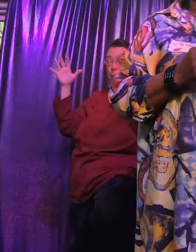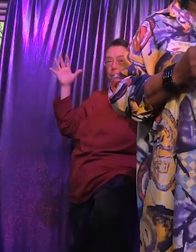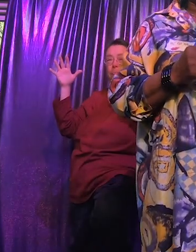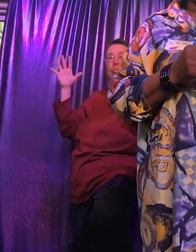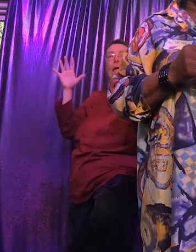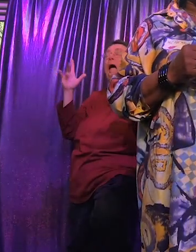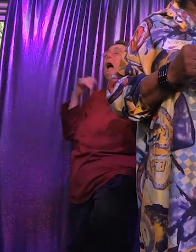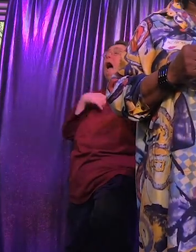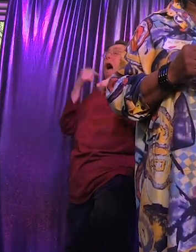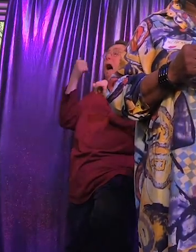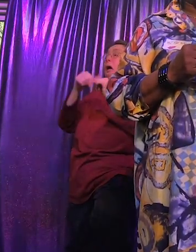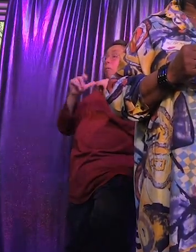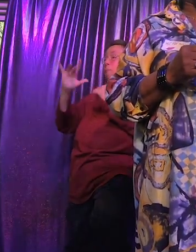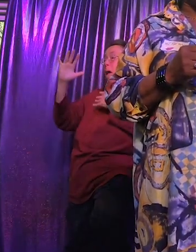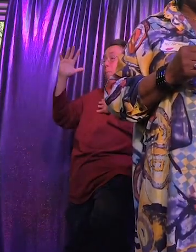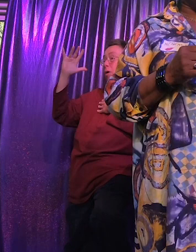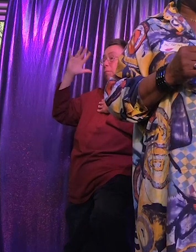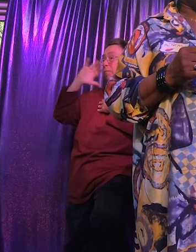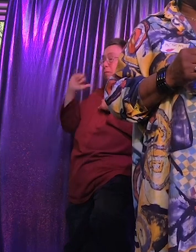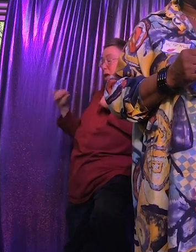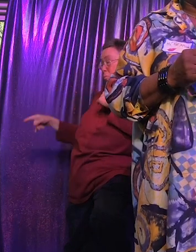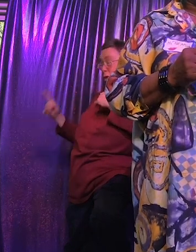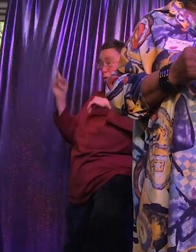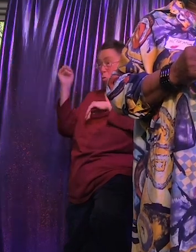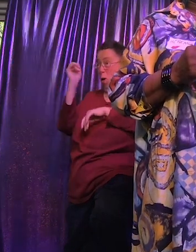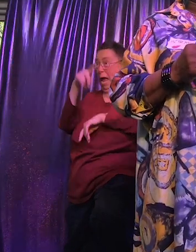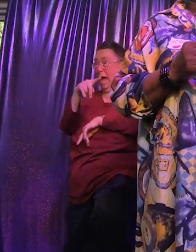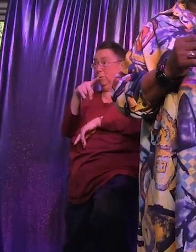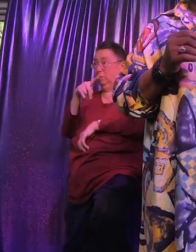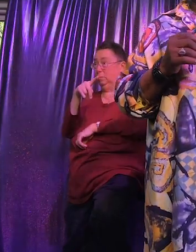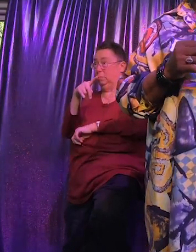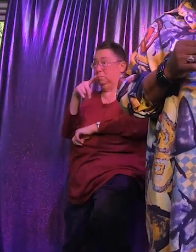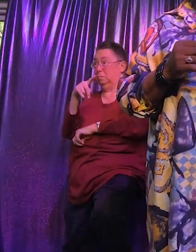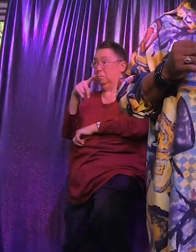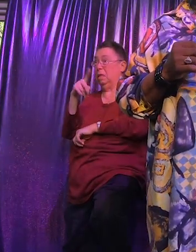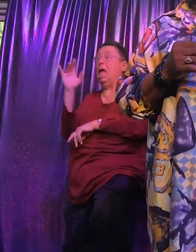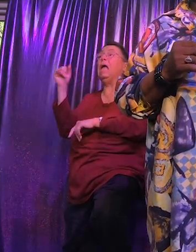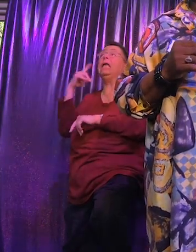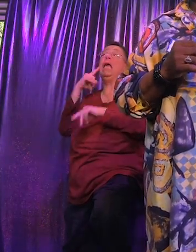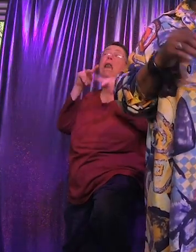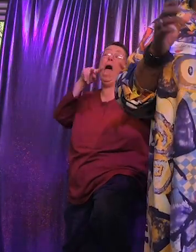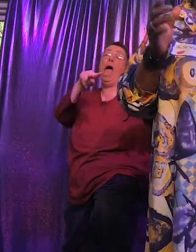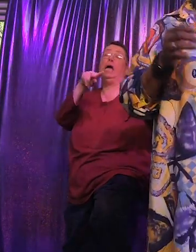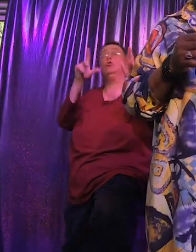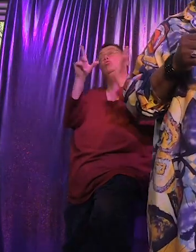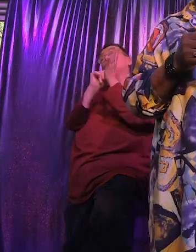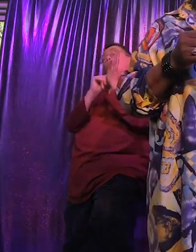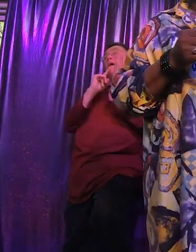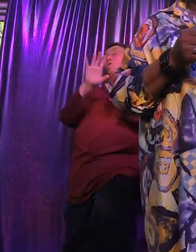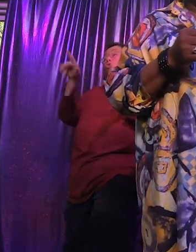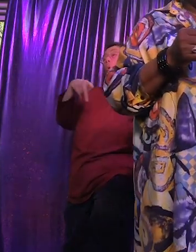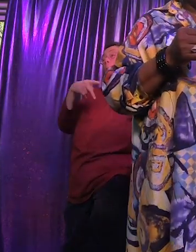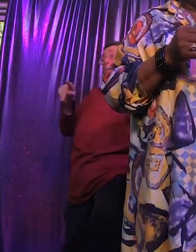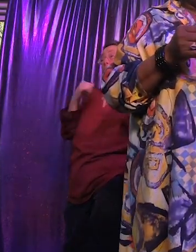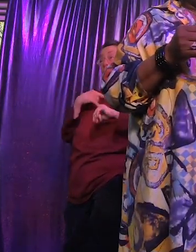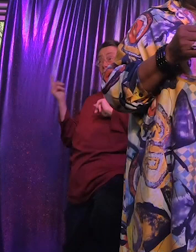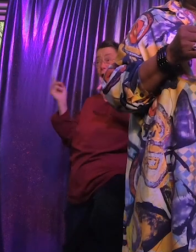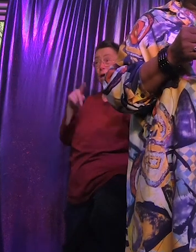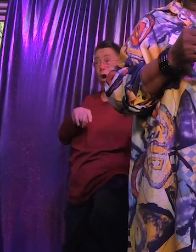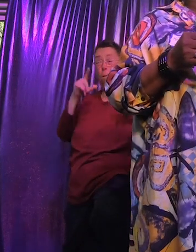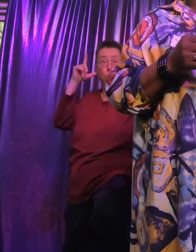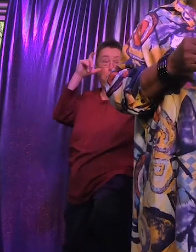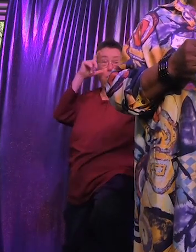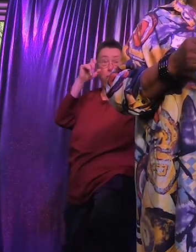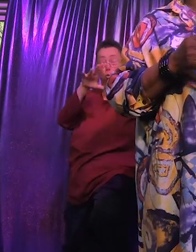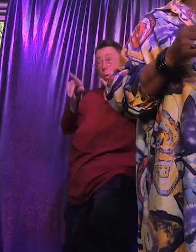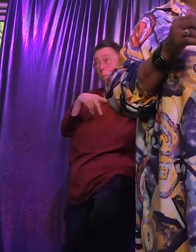I remember years ago when you first asked if you could cover my parties or different events,